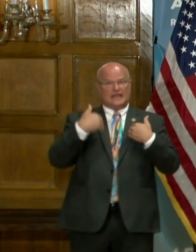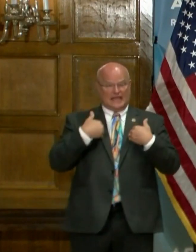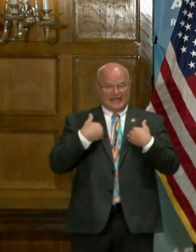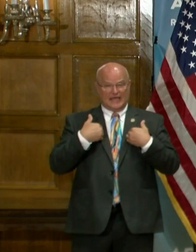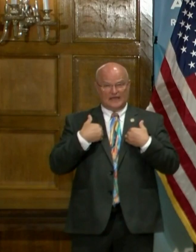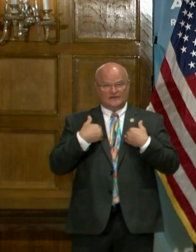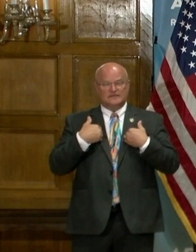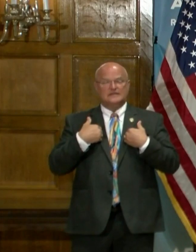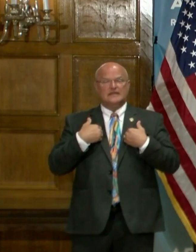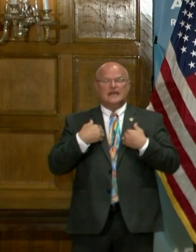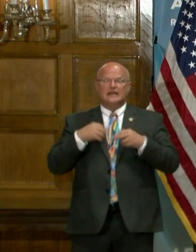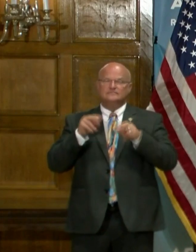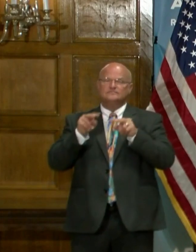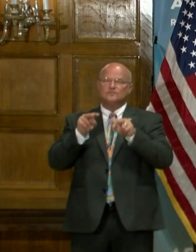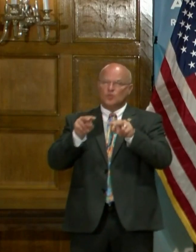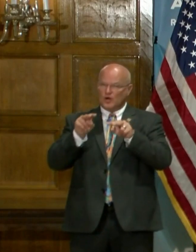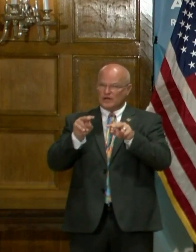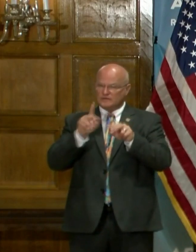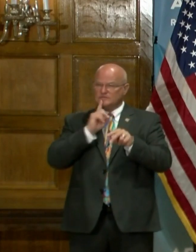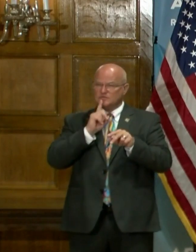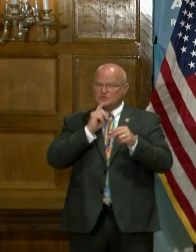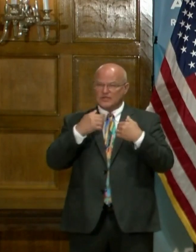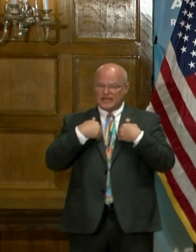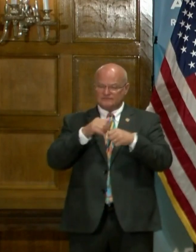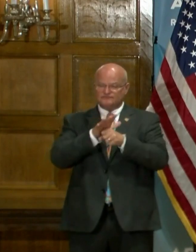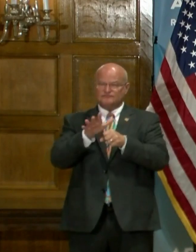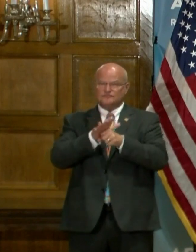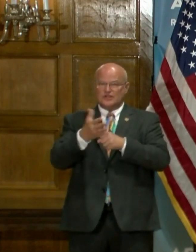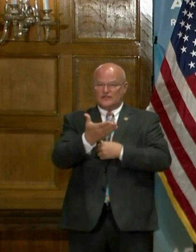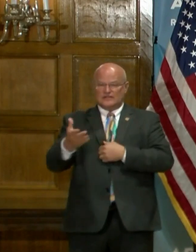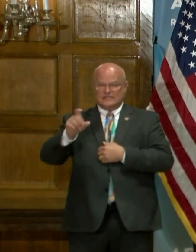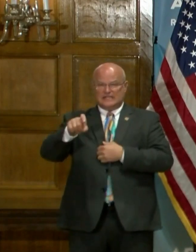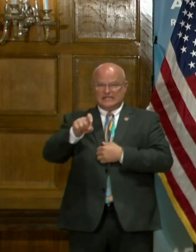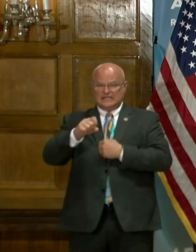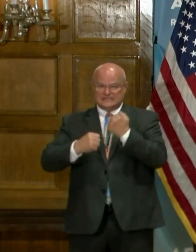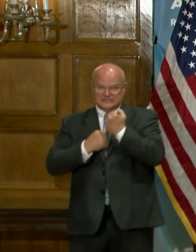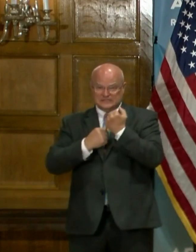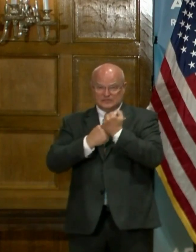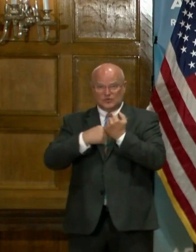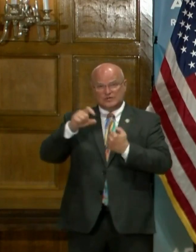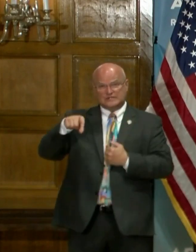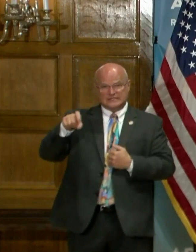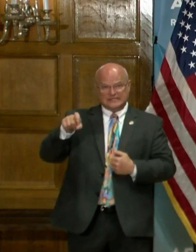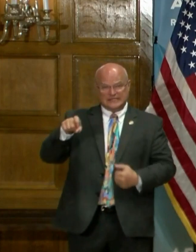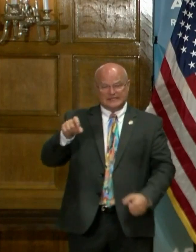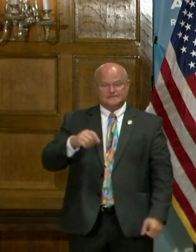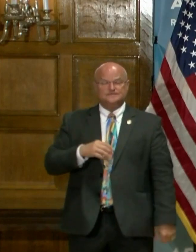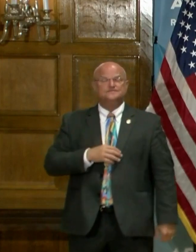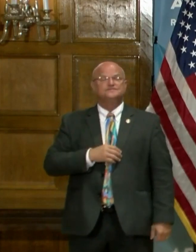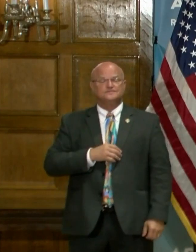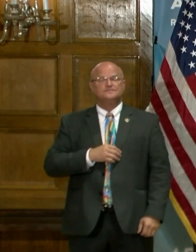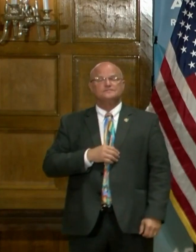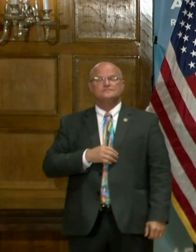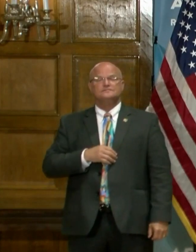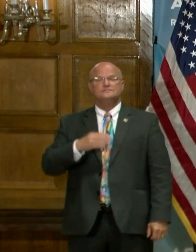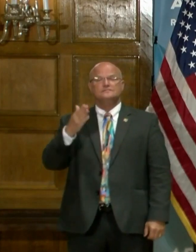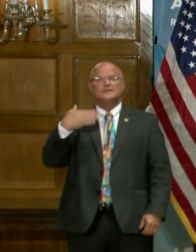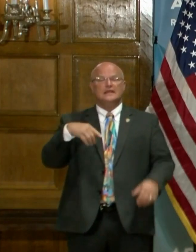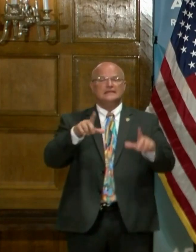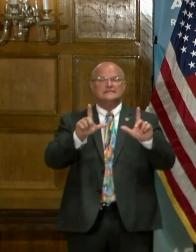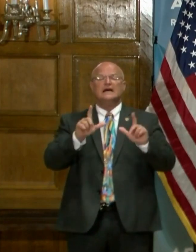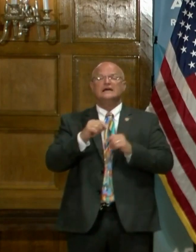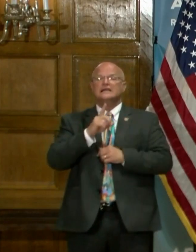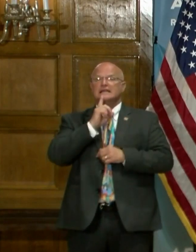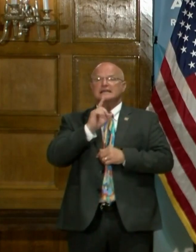have, but we'll continue to watch it to make sure that they have the supplies and support that they need. And then if you go to the next one, it